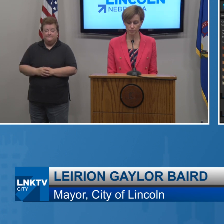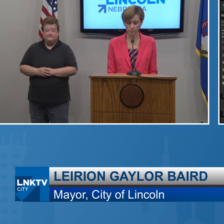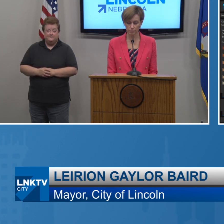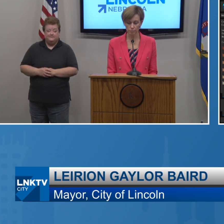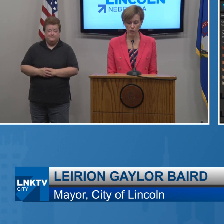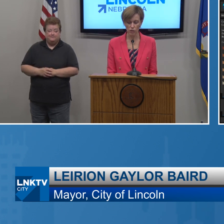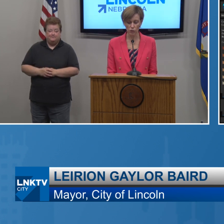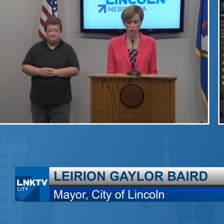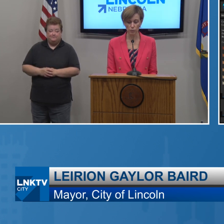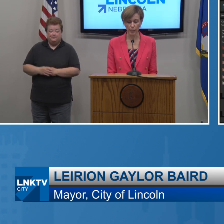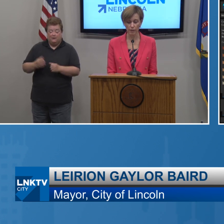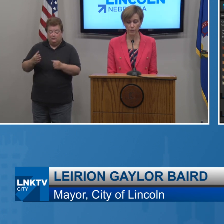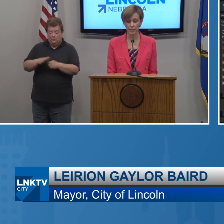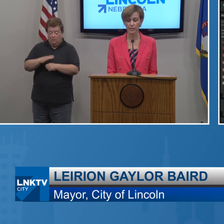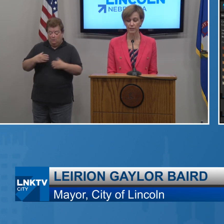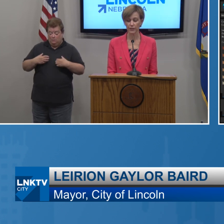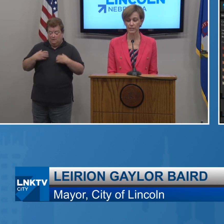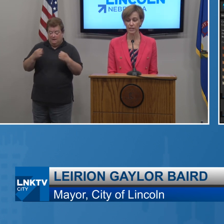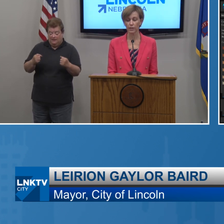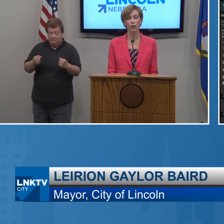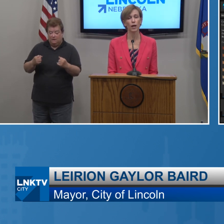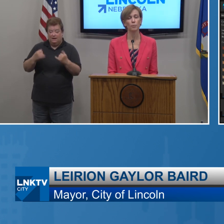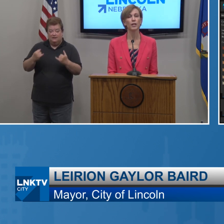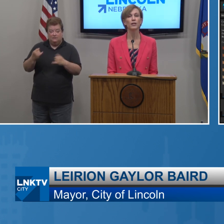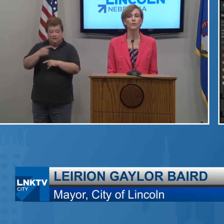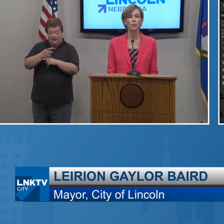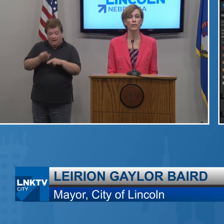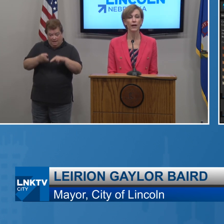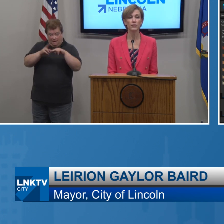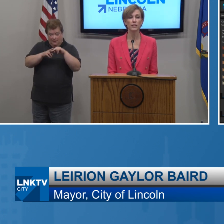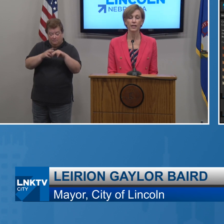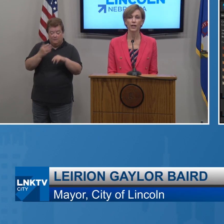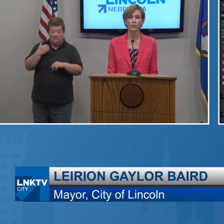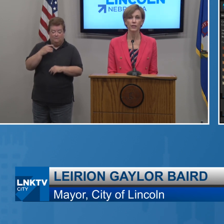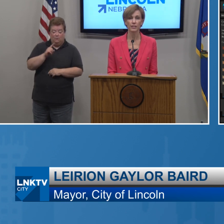4,397. Our total recoveries identified to date are up from